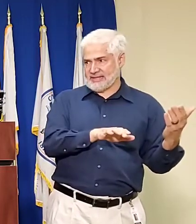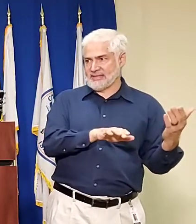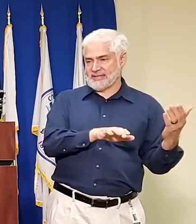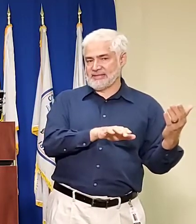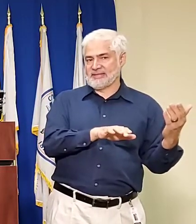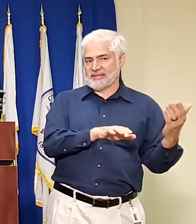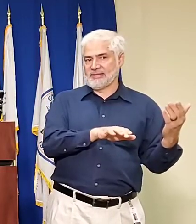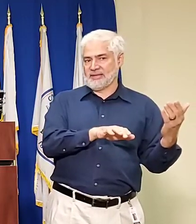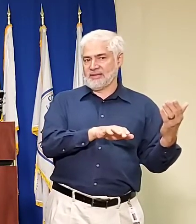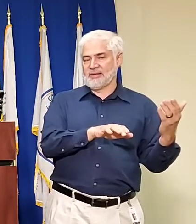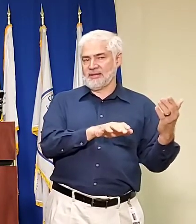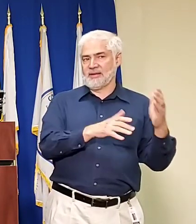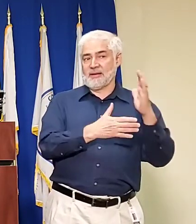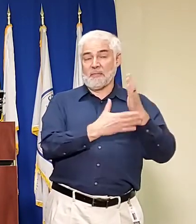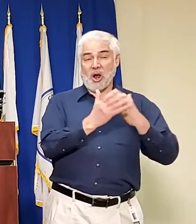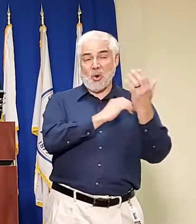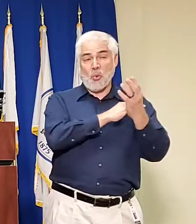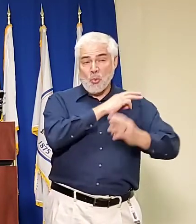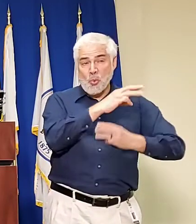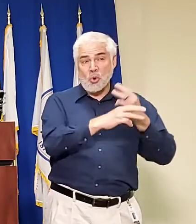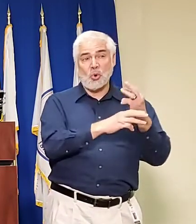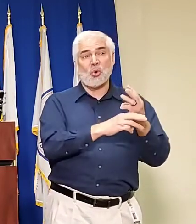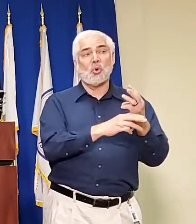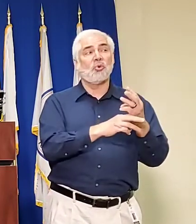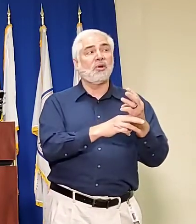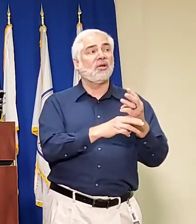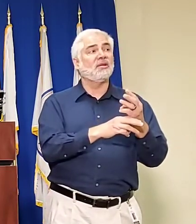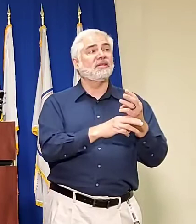In certain parts of the world, there have been